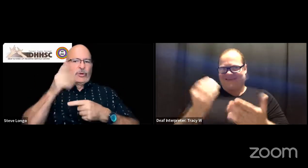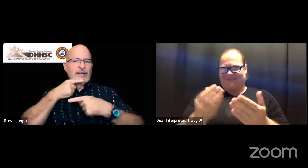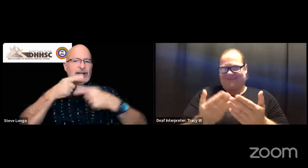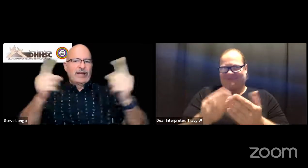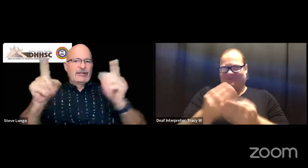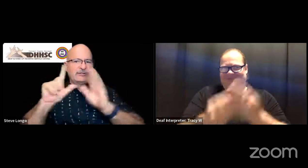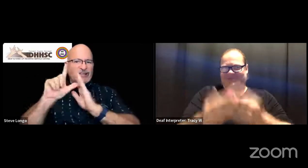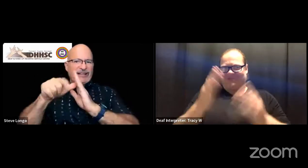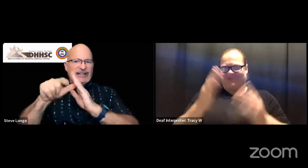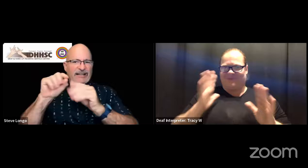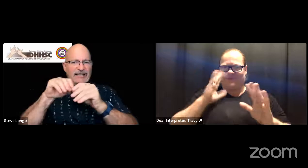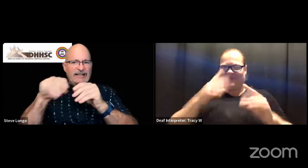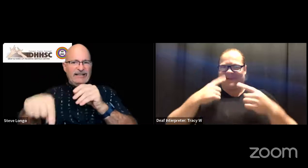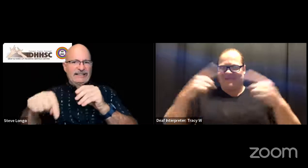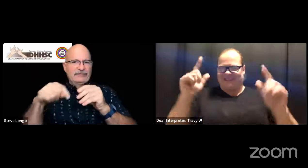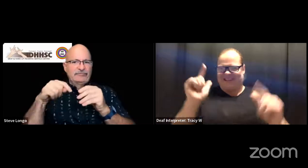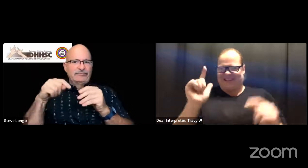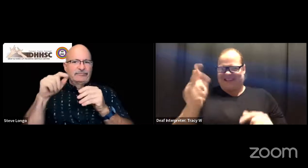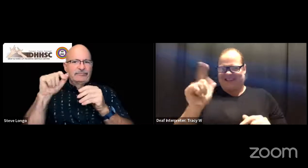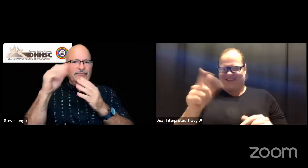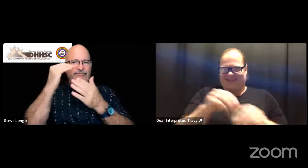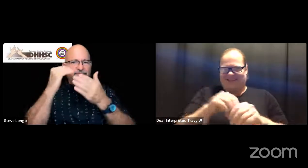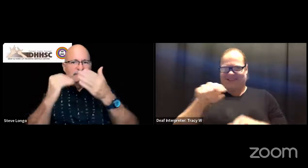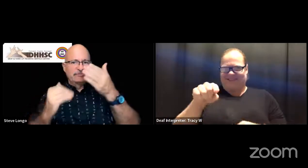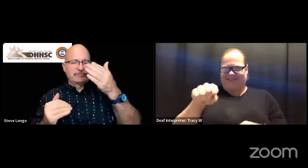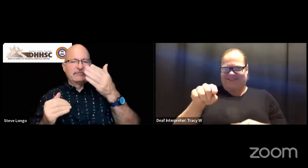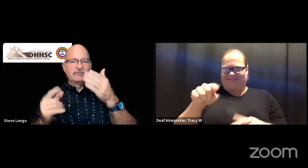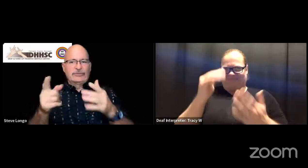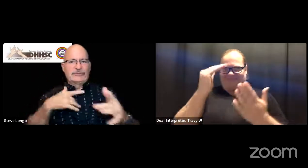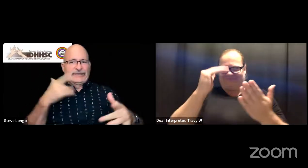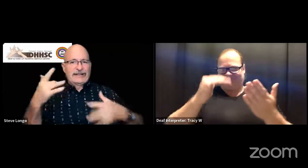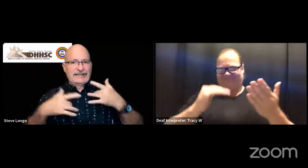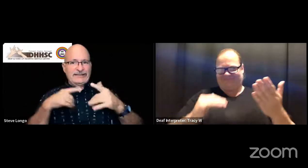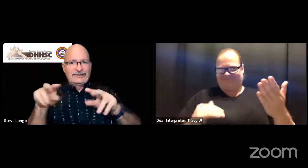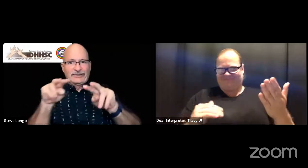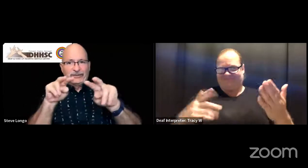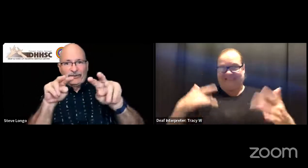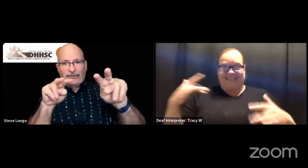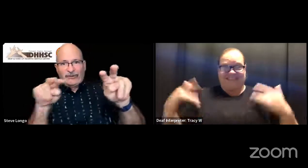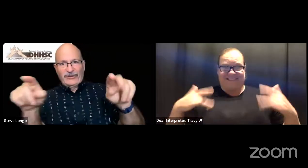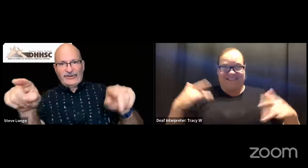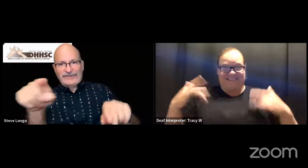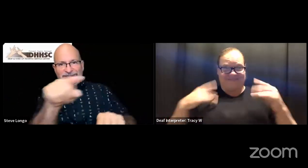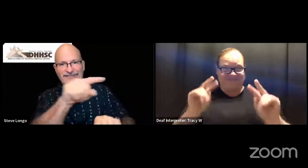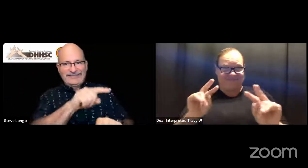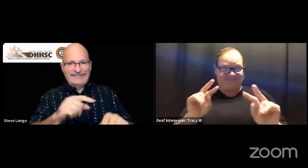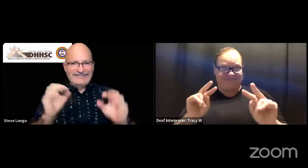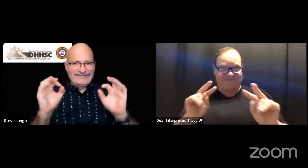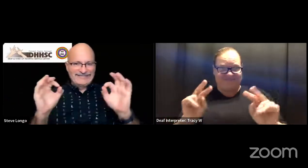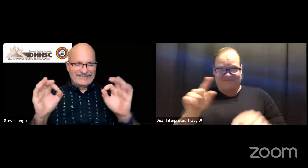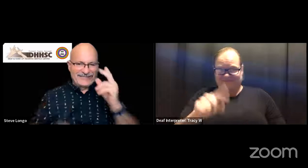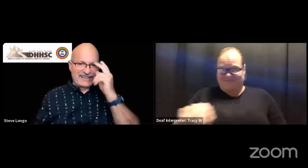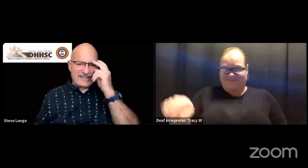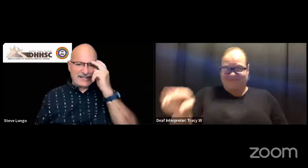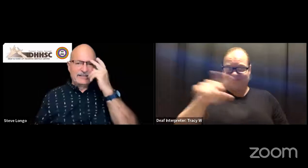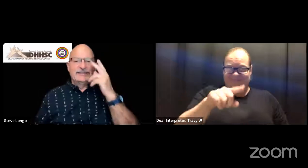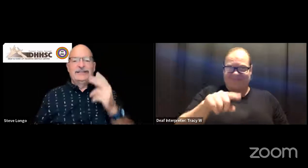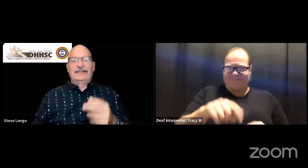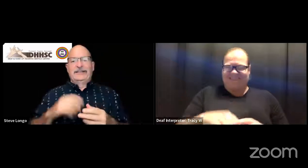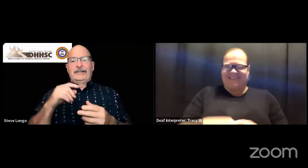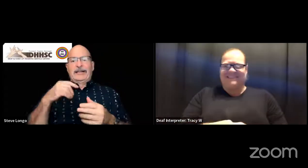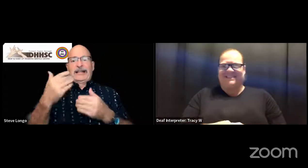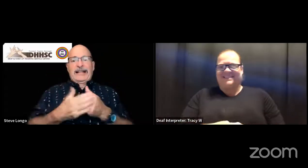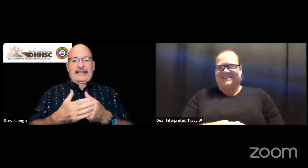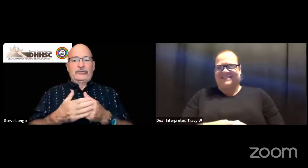We will be announcing a new secretary and treasurer for our board a little later during our meeting. Very excited